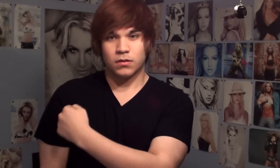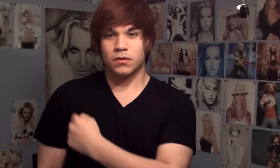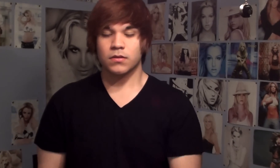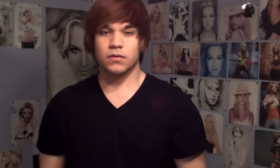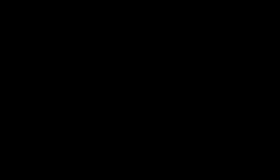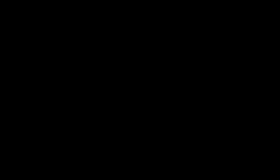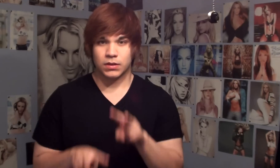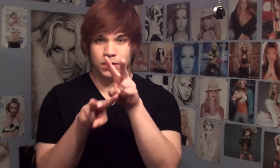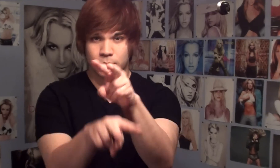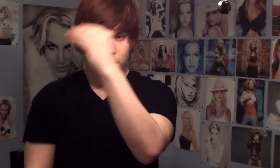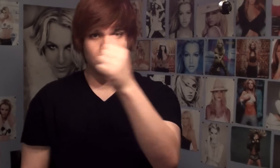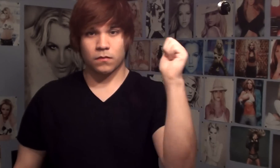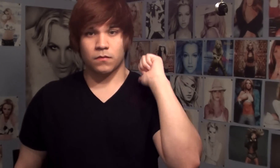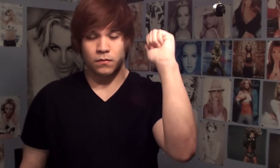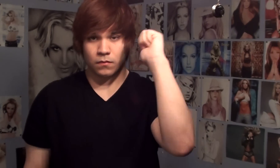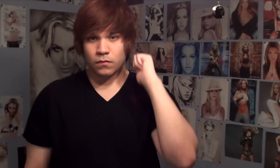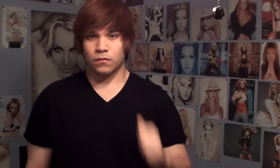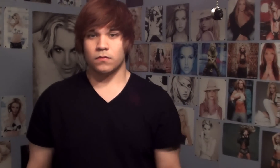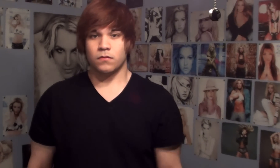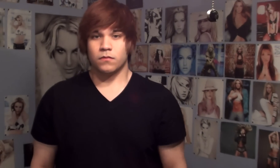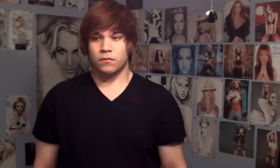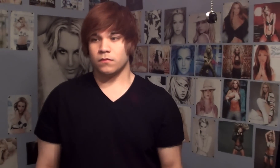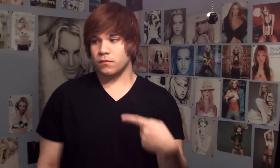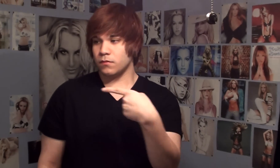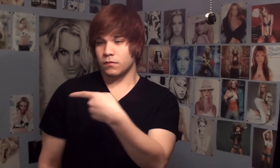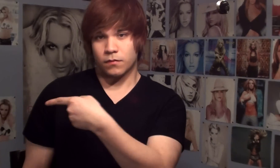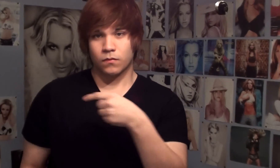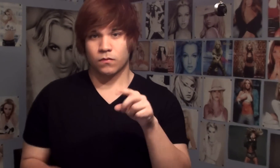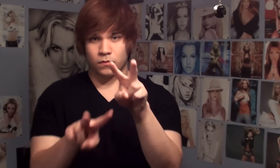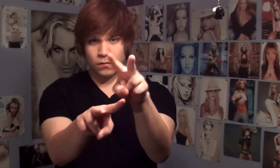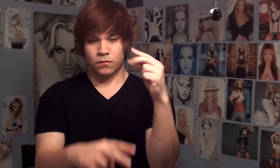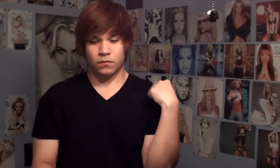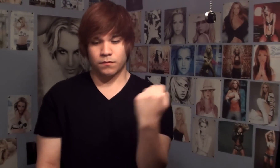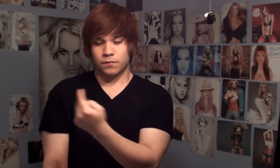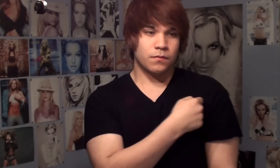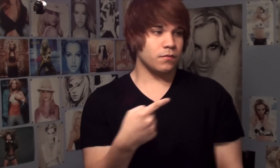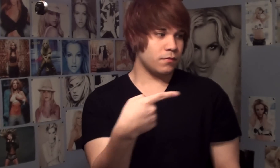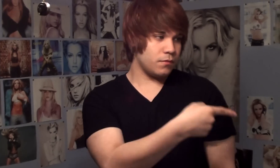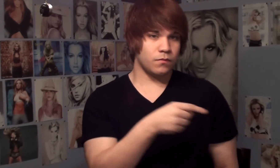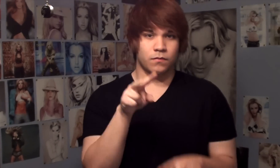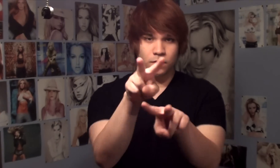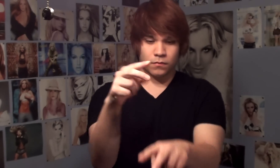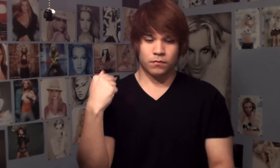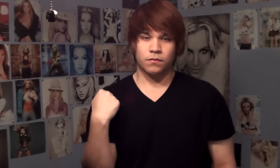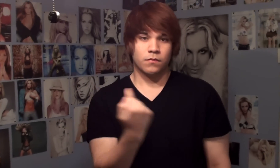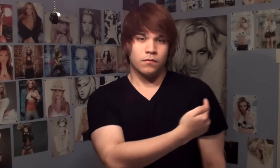us. See the boys in the club, they watching us. They watching us. They watching